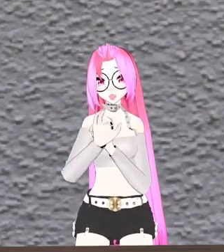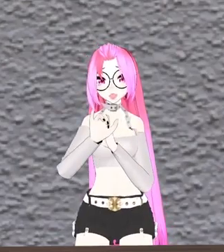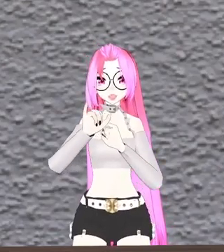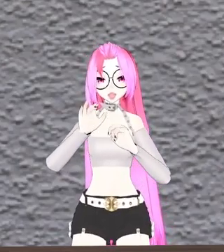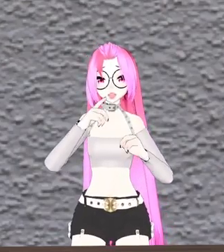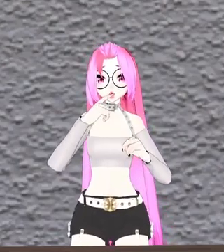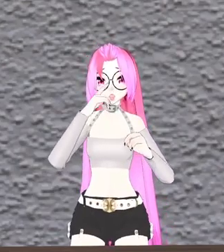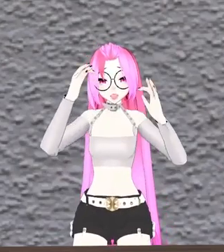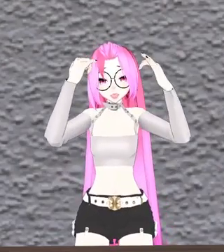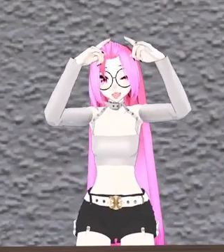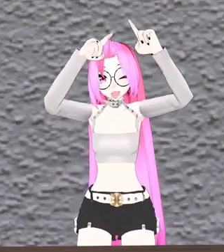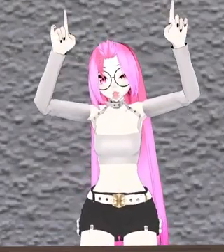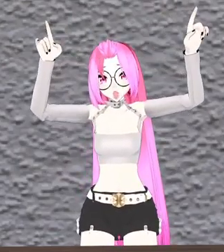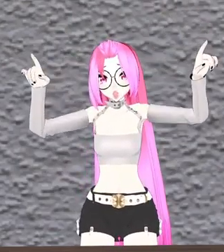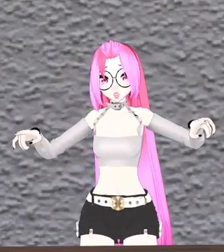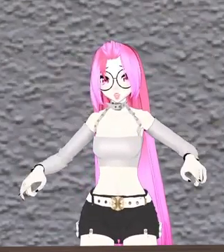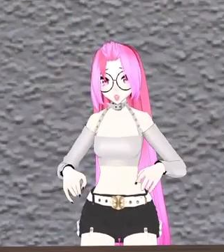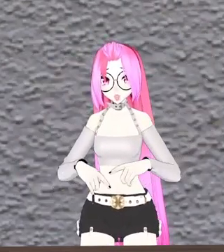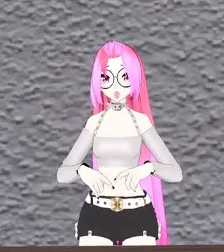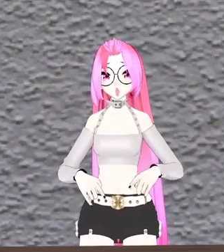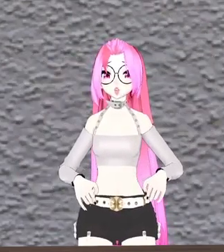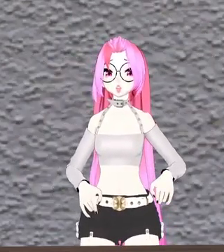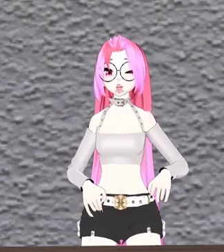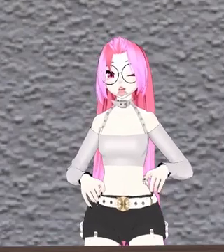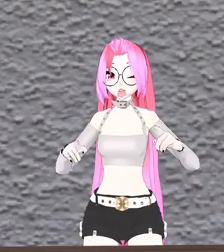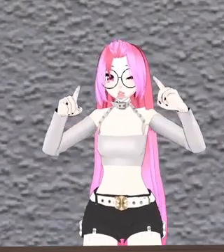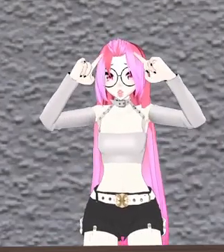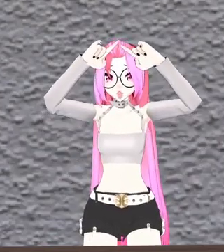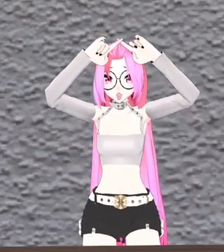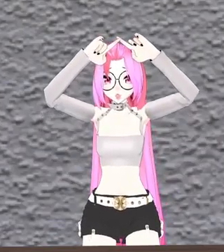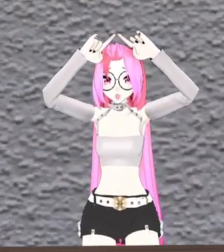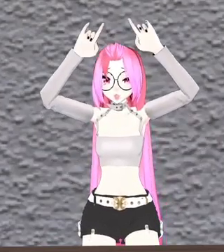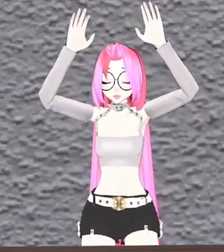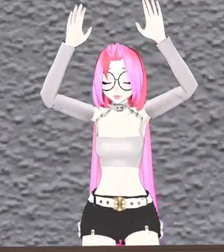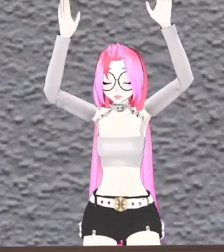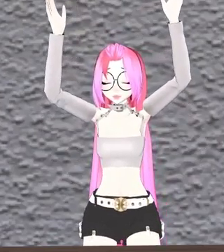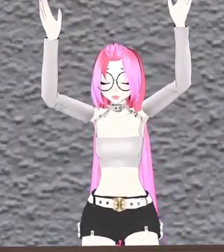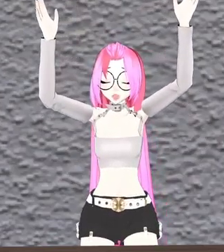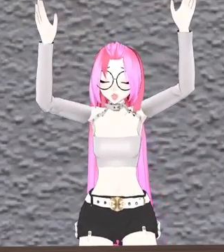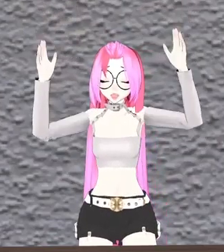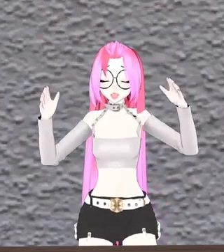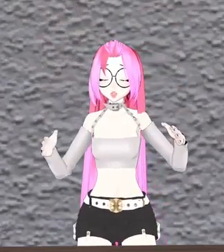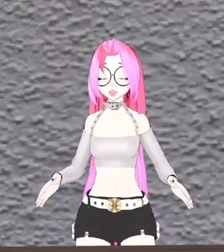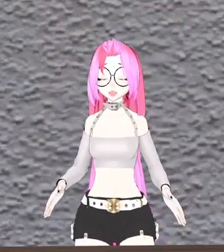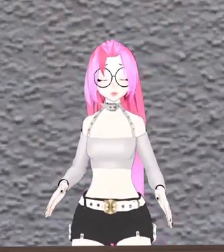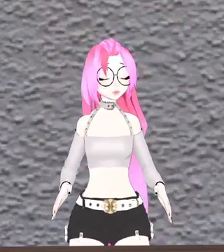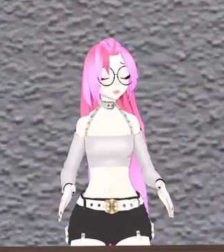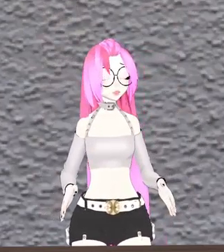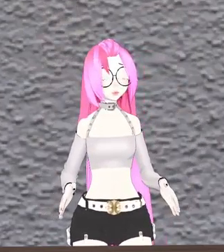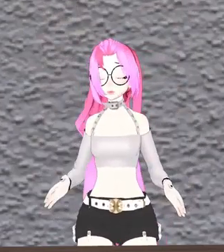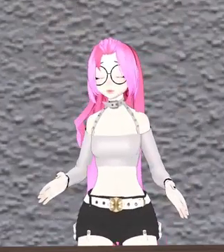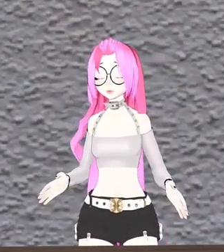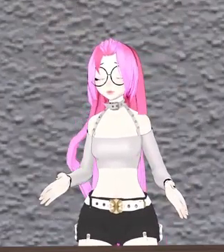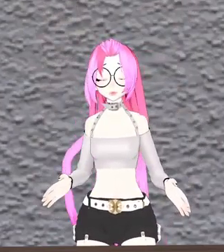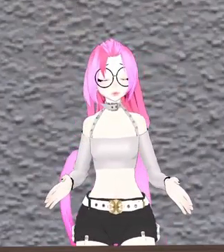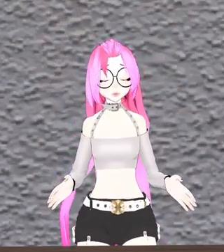Well, yeah, I just meant imagine a box. It's a real thing, but I meant like, oh, not I thought you're like, I'm sorry. I meant not